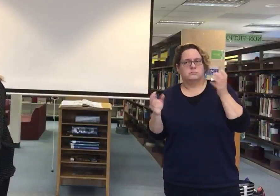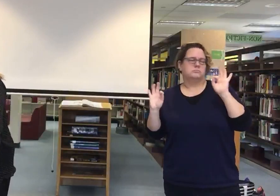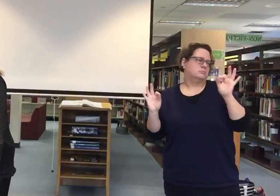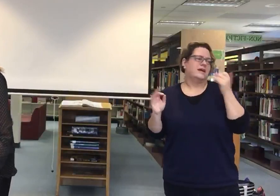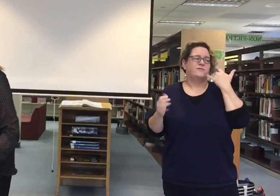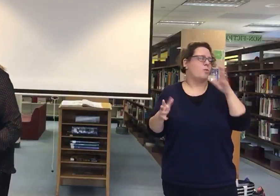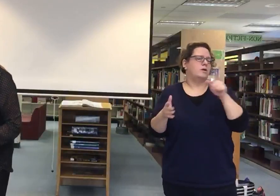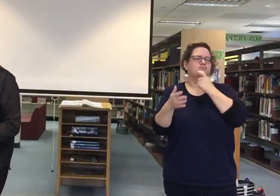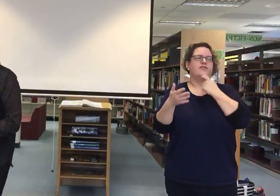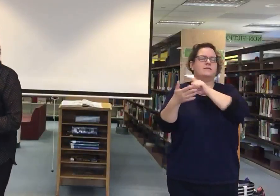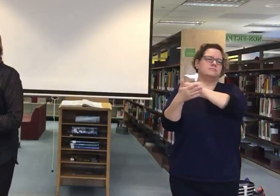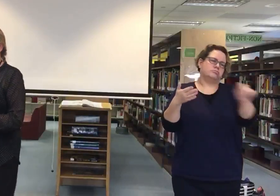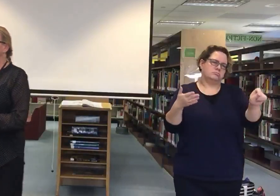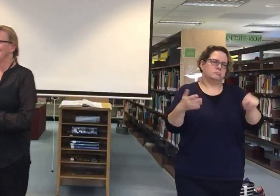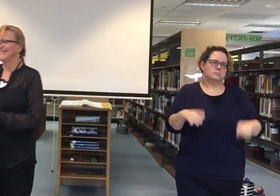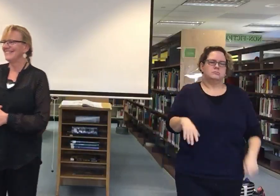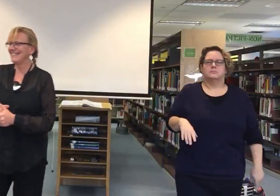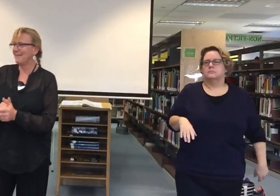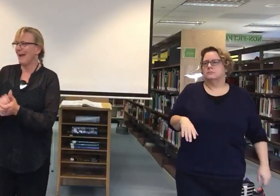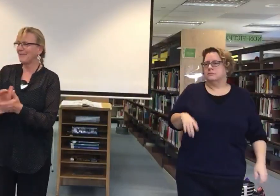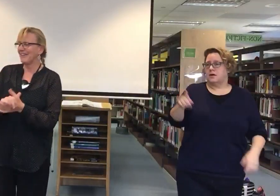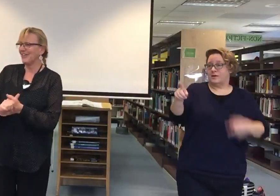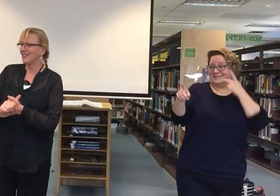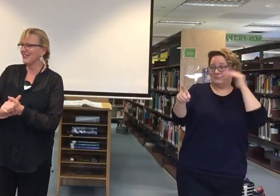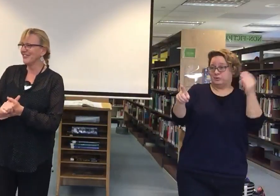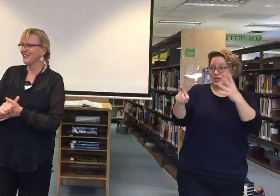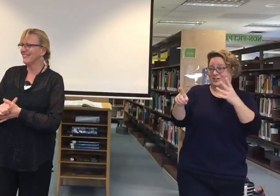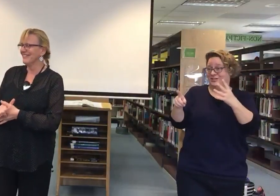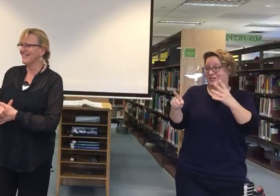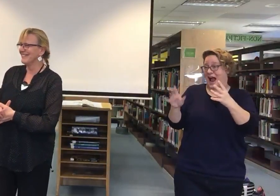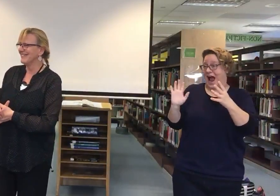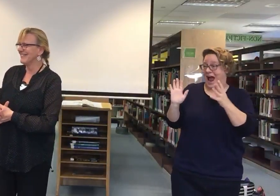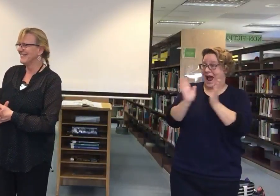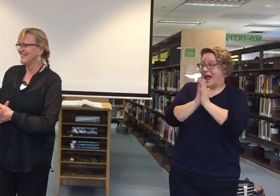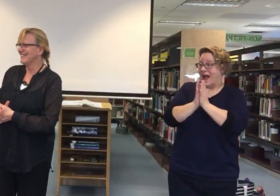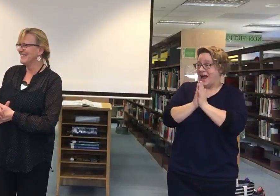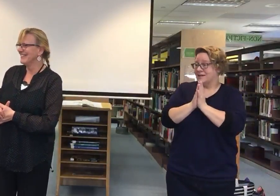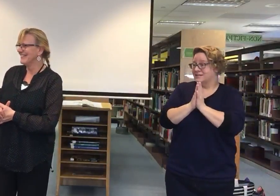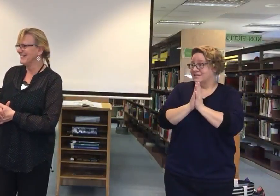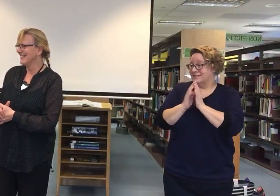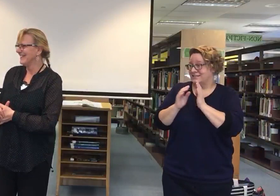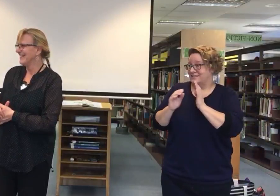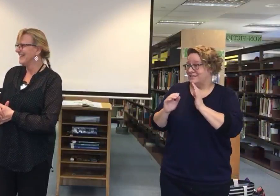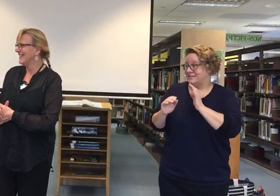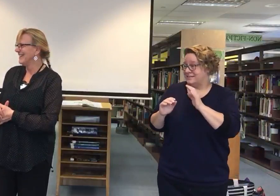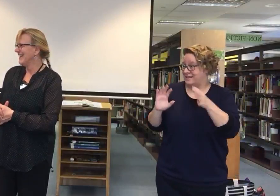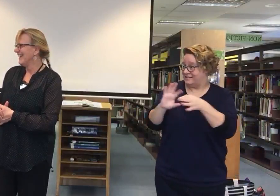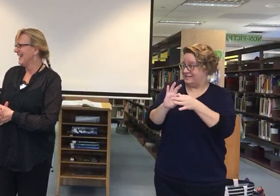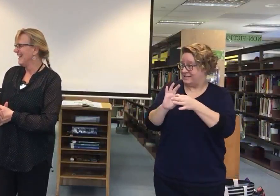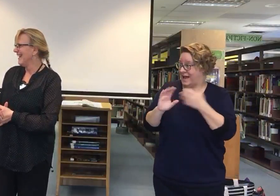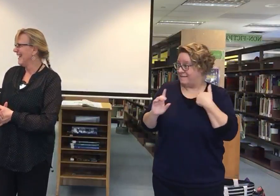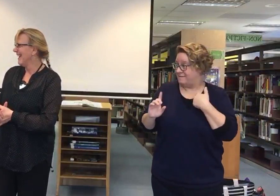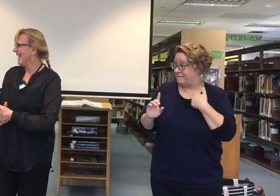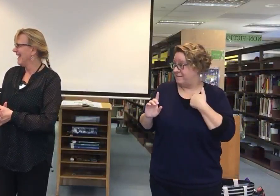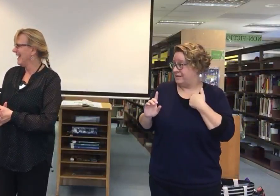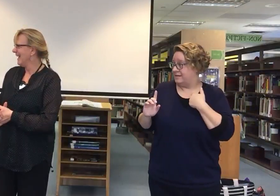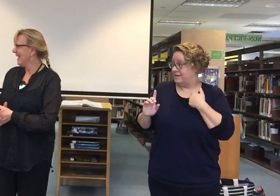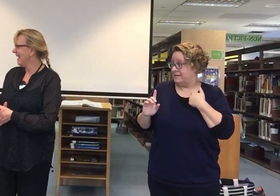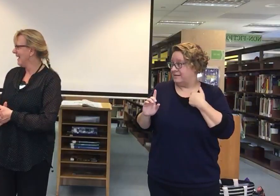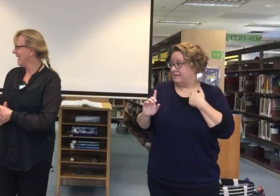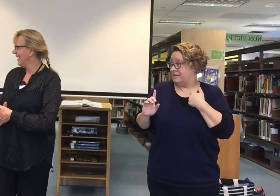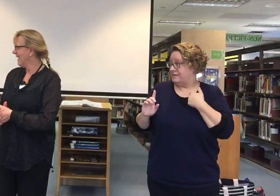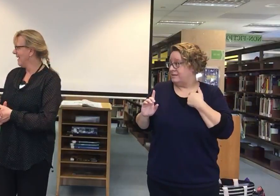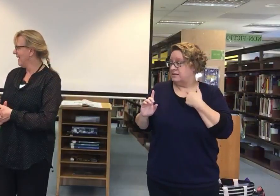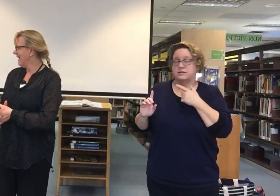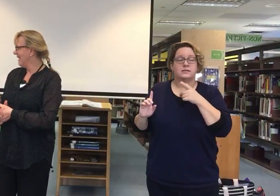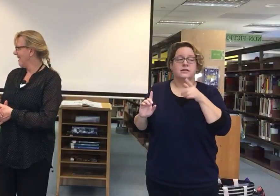a projector coming in, but is it back with the dongle too? It's not. I asked her if you would need it, and she said that